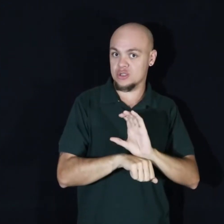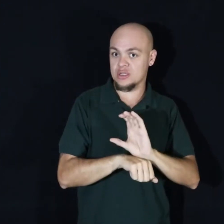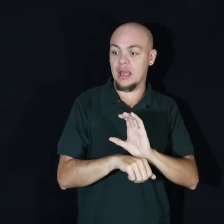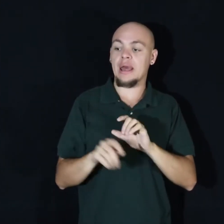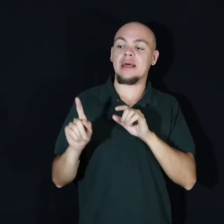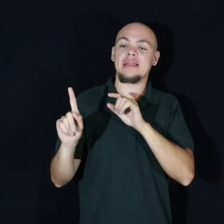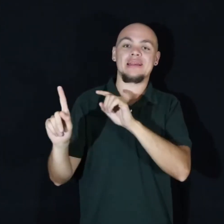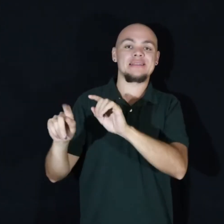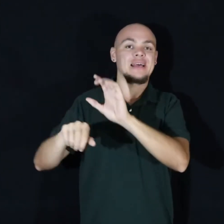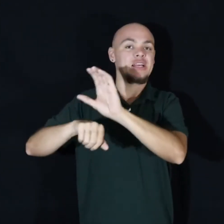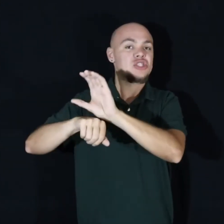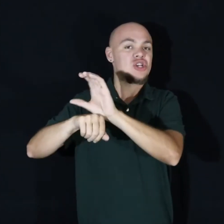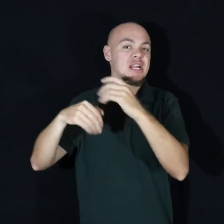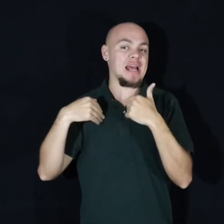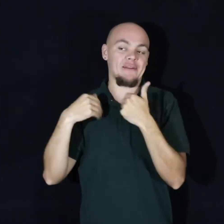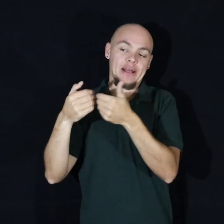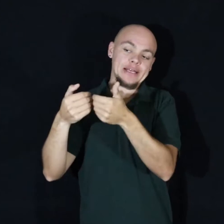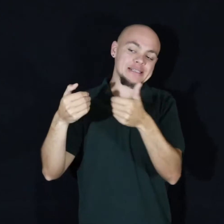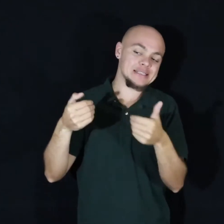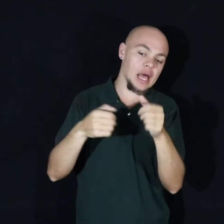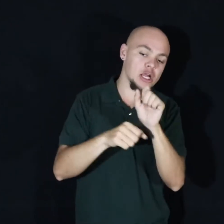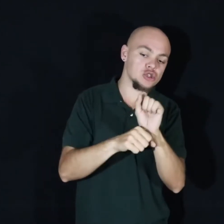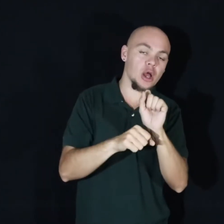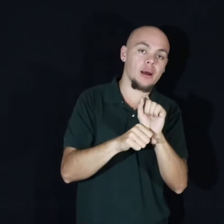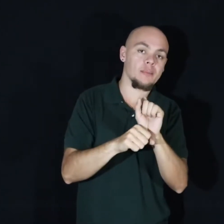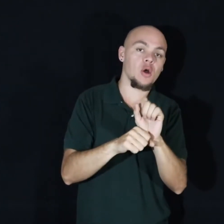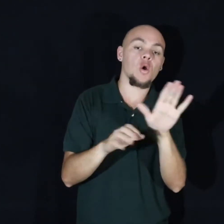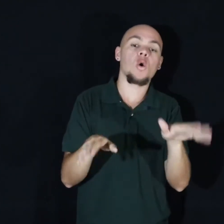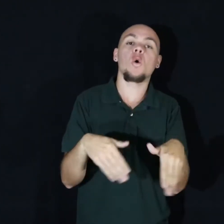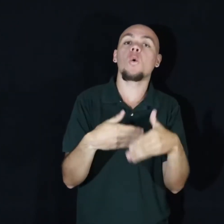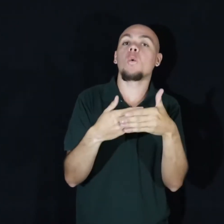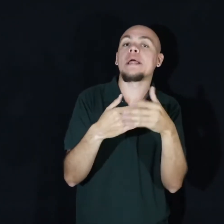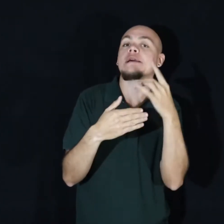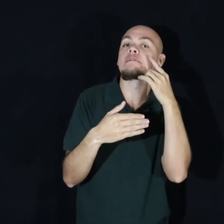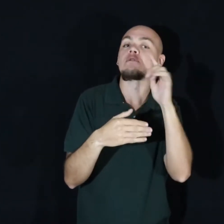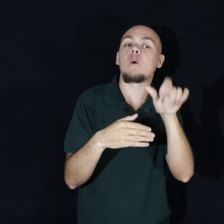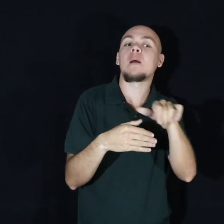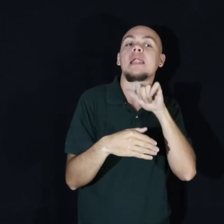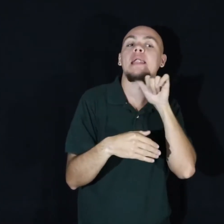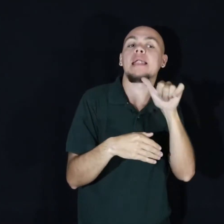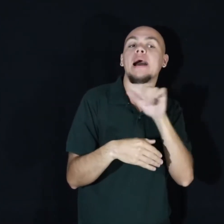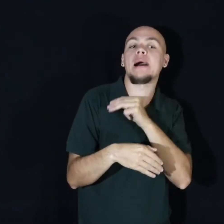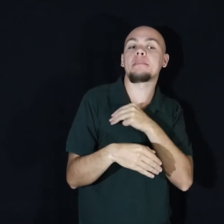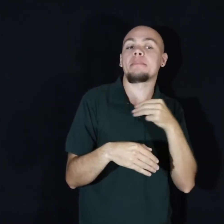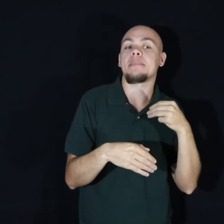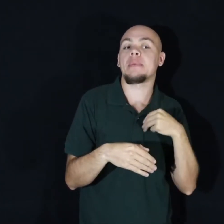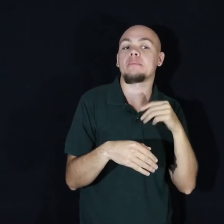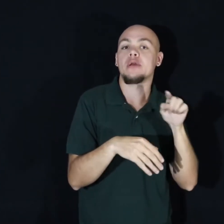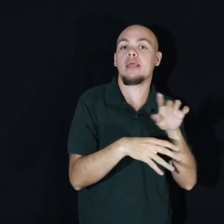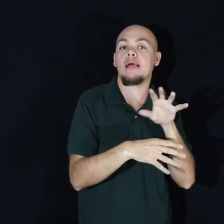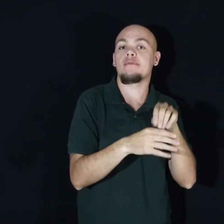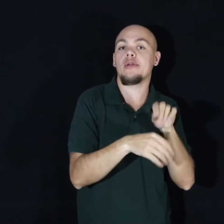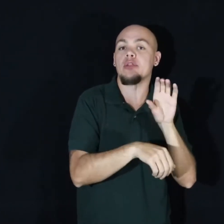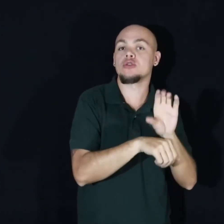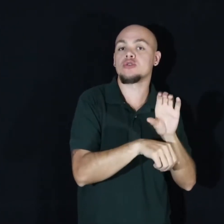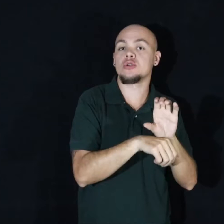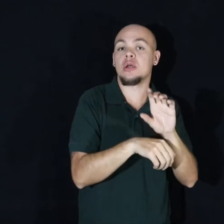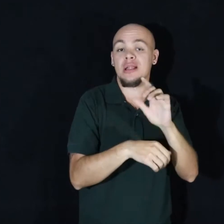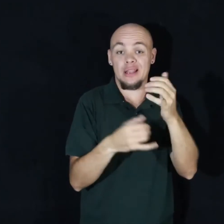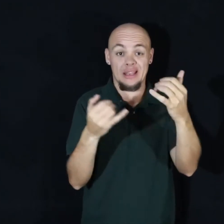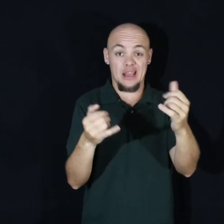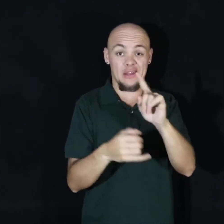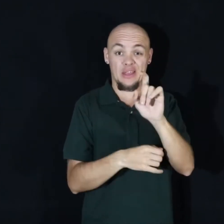the pastor's got a little side hustle going on, doing weddings for other non-members